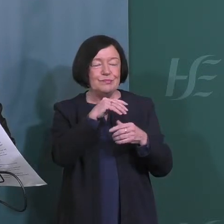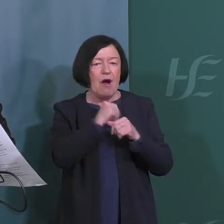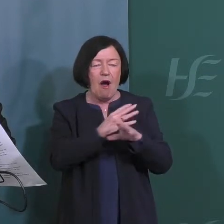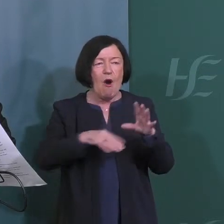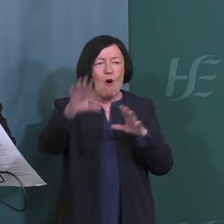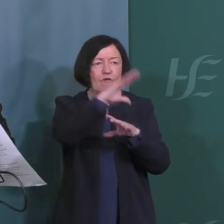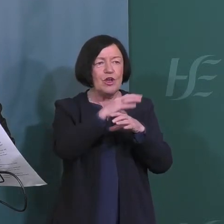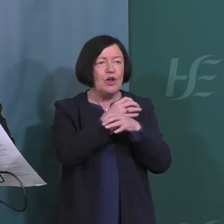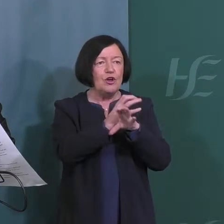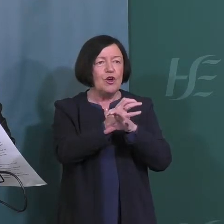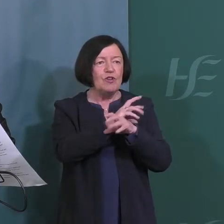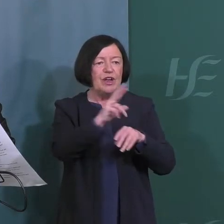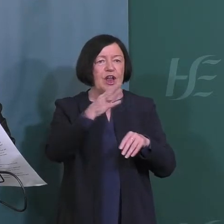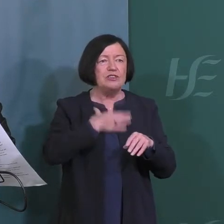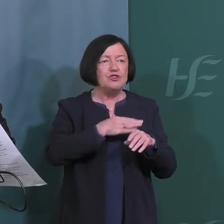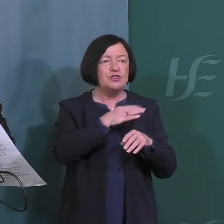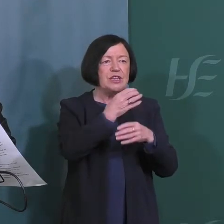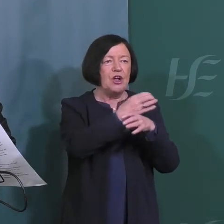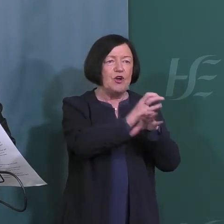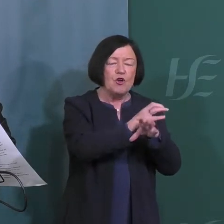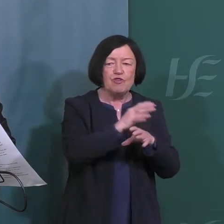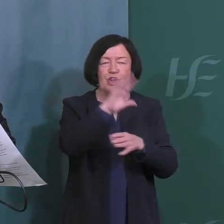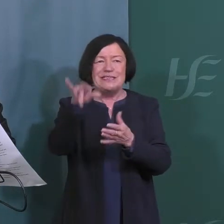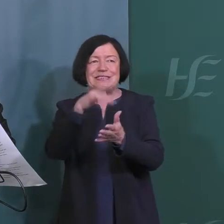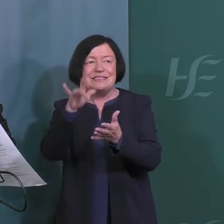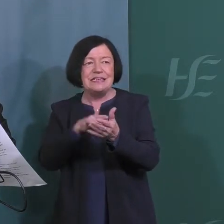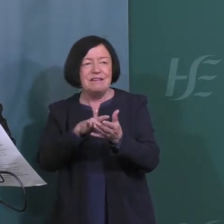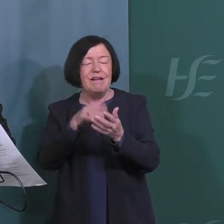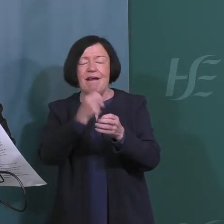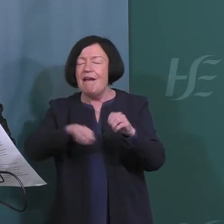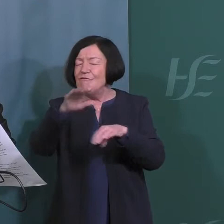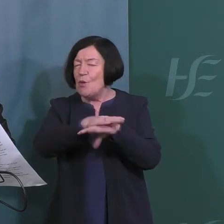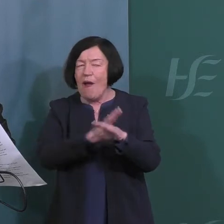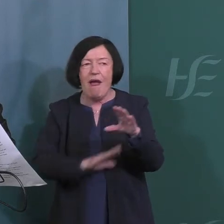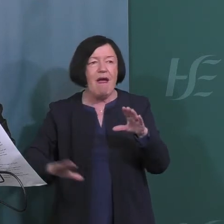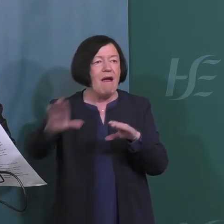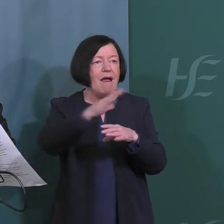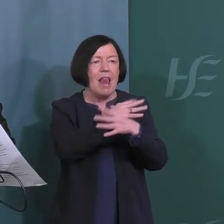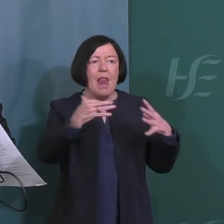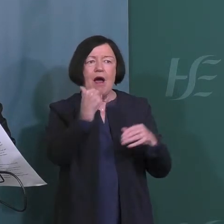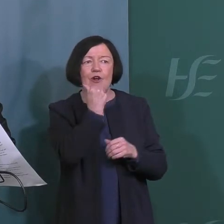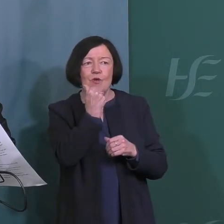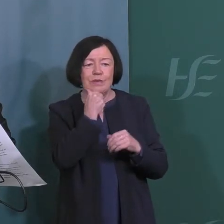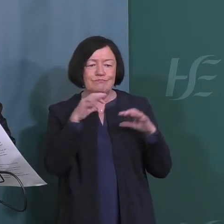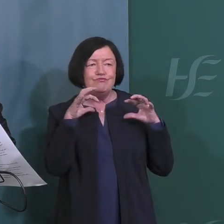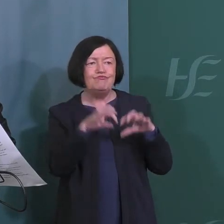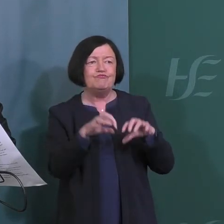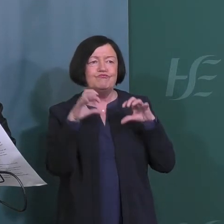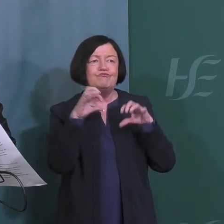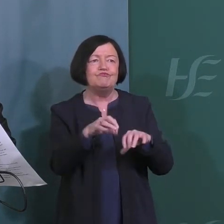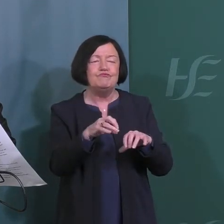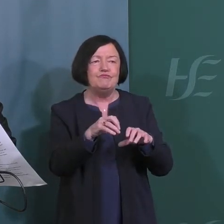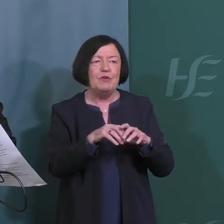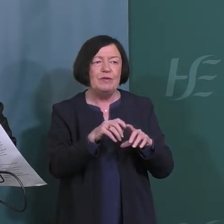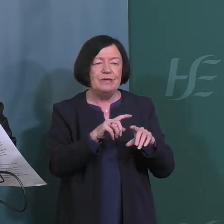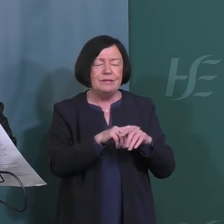country. So not just in urban areas, but rural areas all across the country in the vaccination centres in proportion of